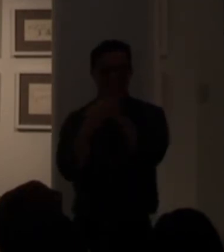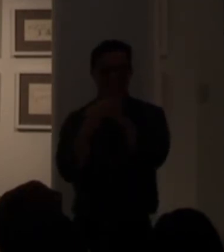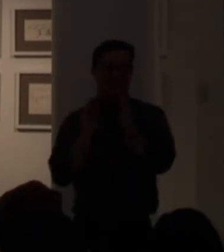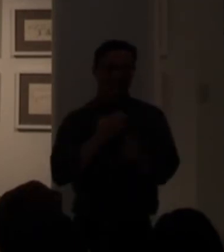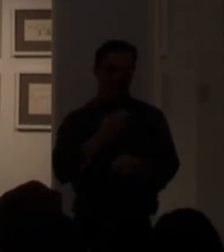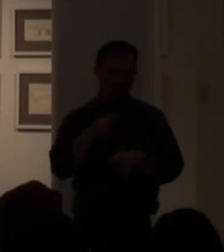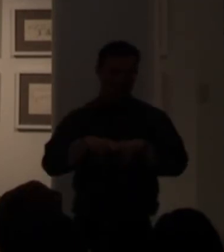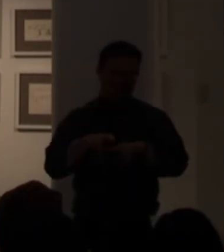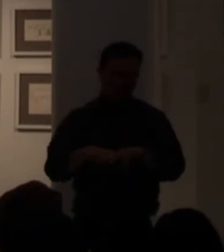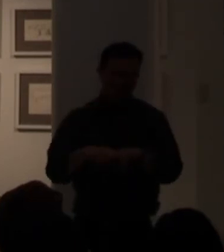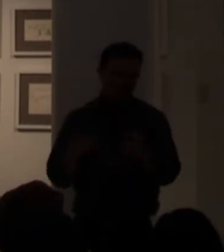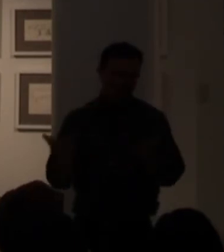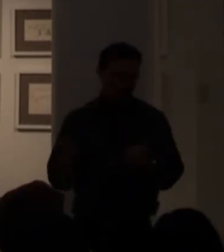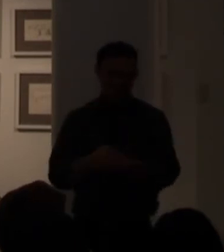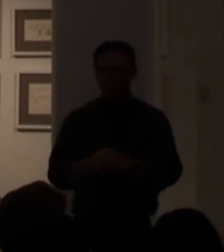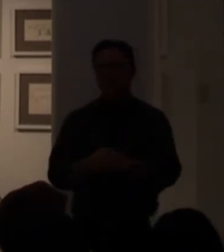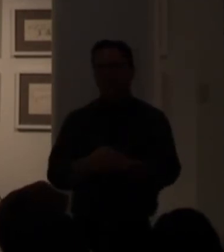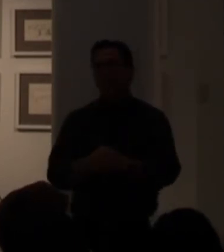chair.